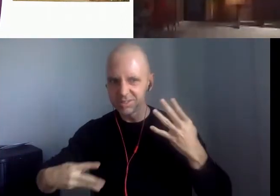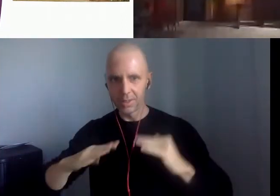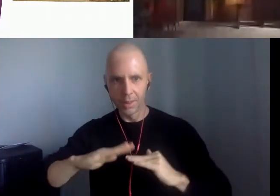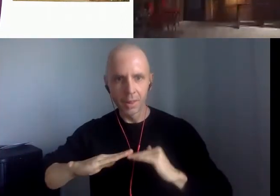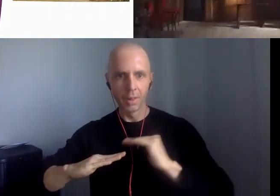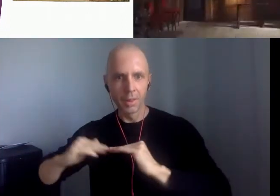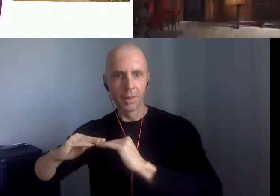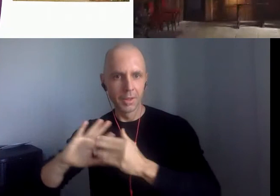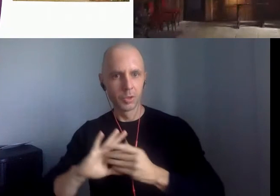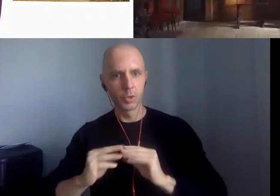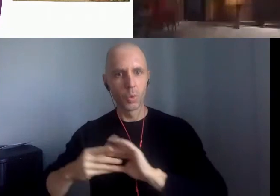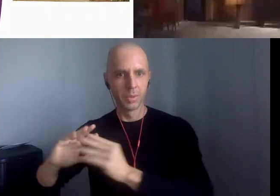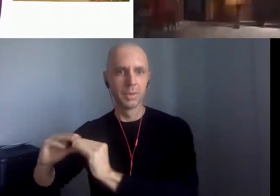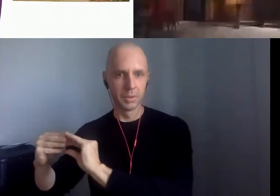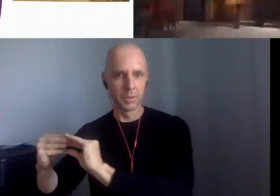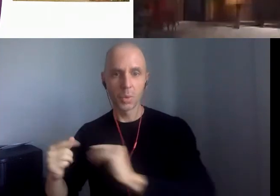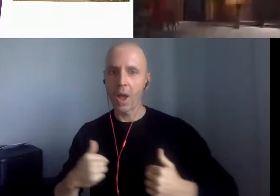now.